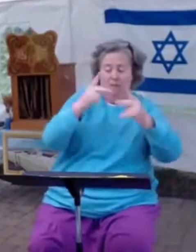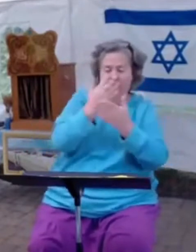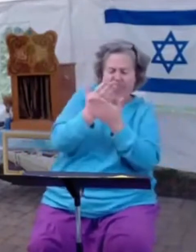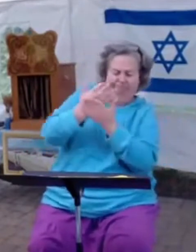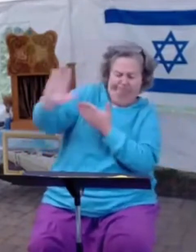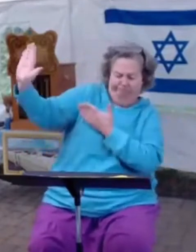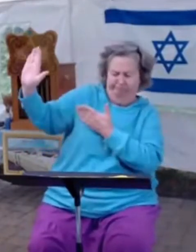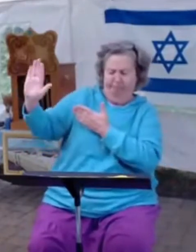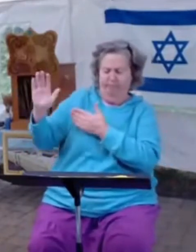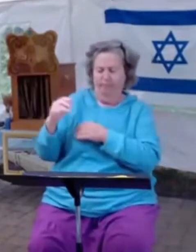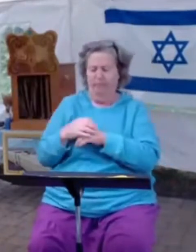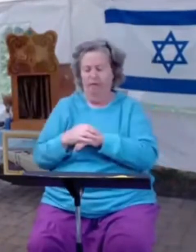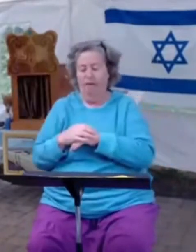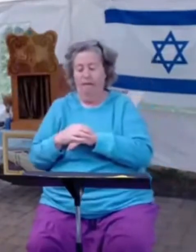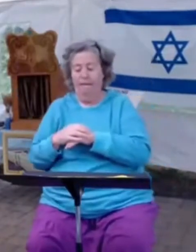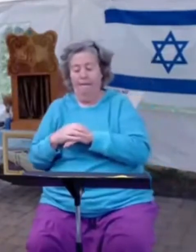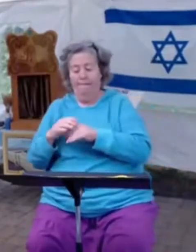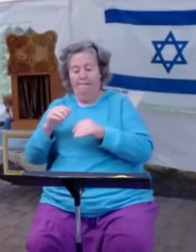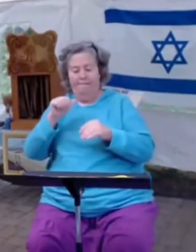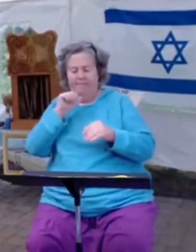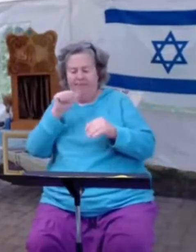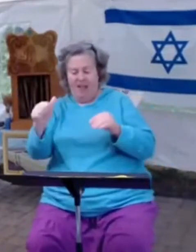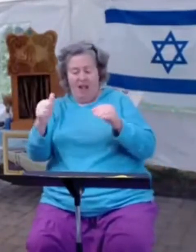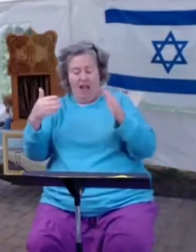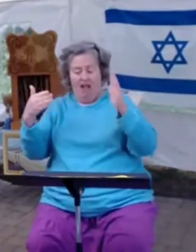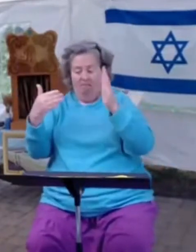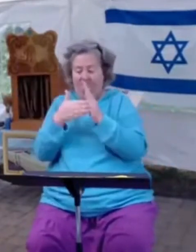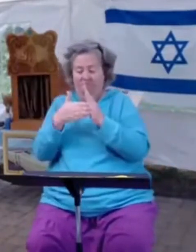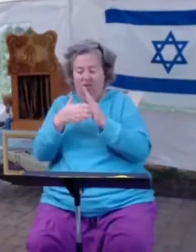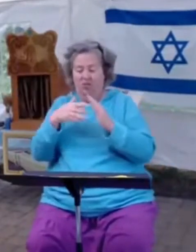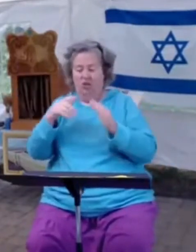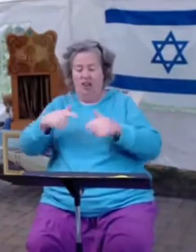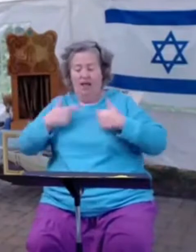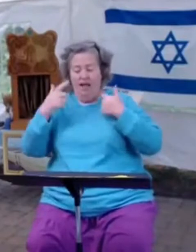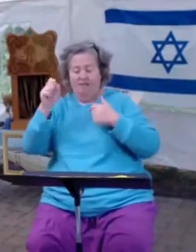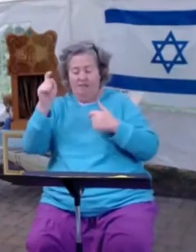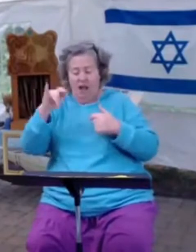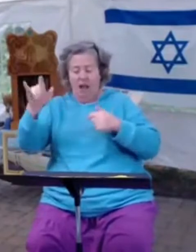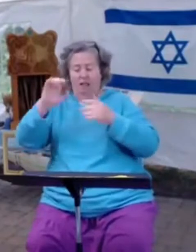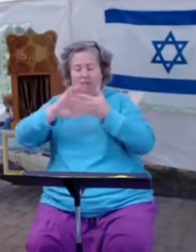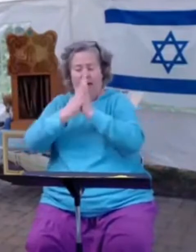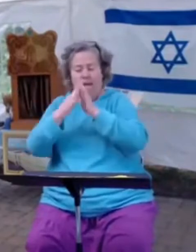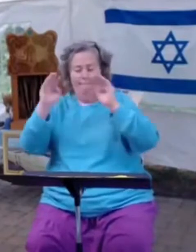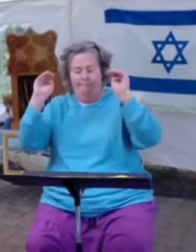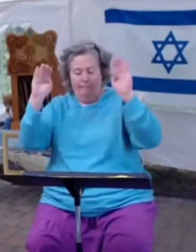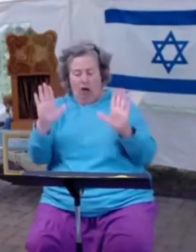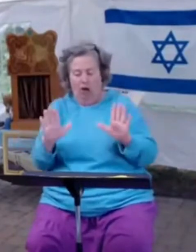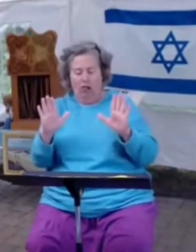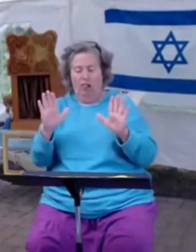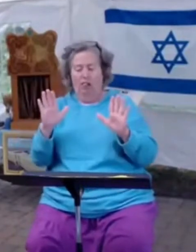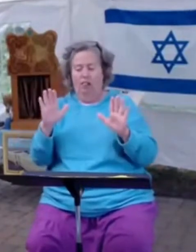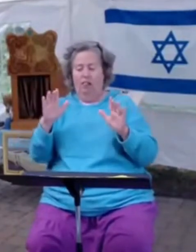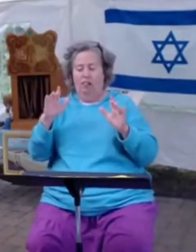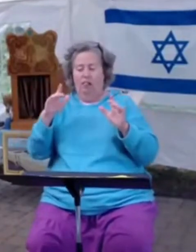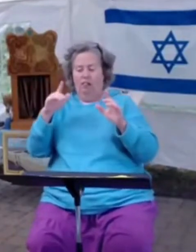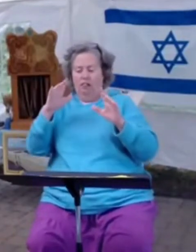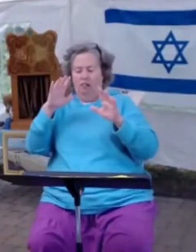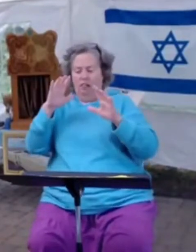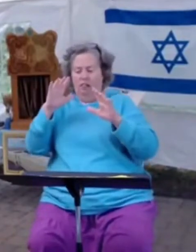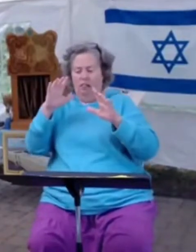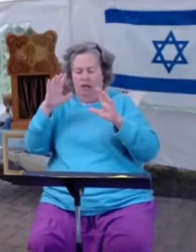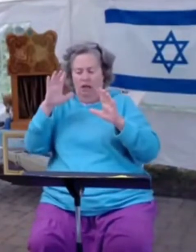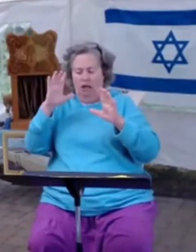They lived in a pagan world among people who they could consider having alternative Torah